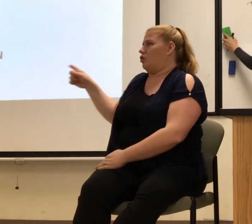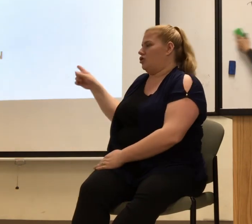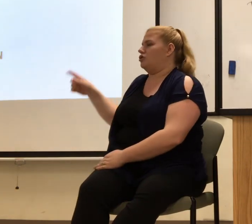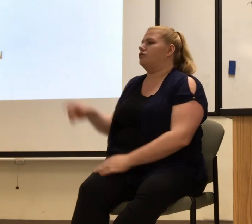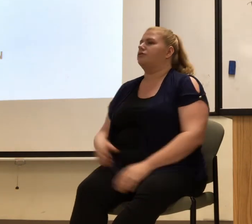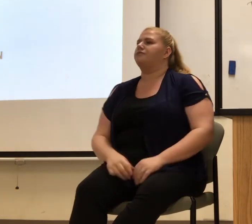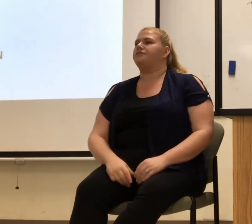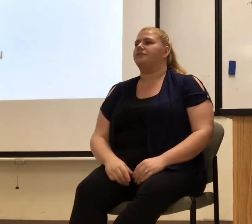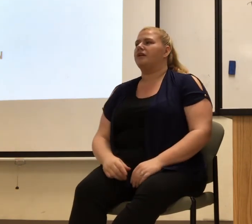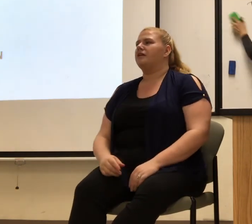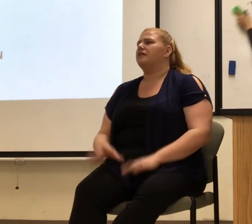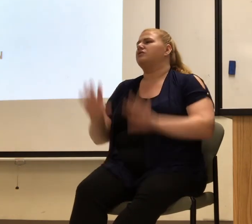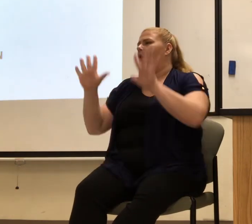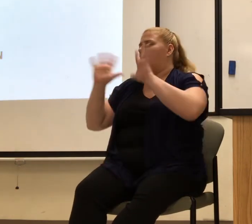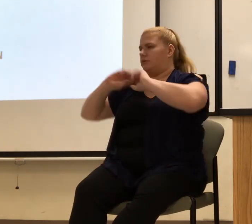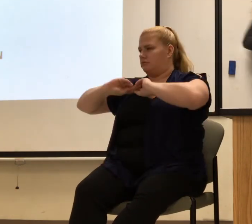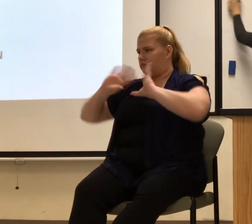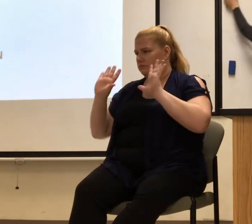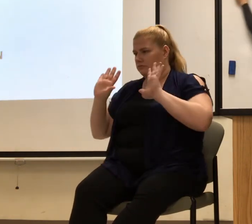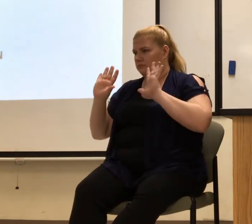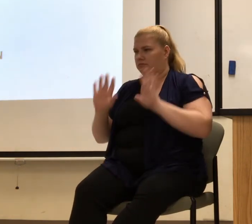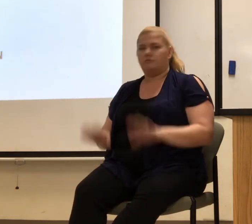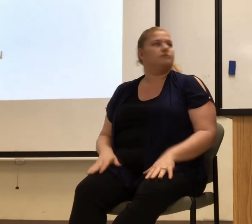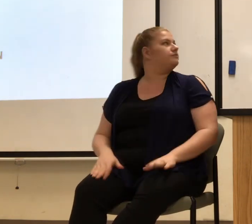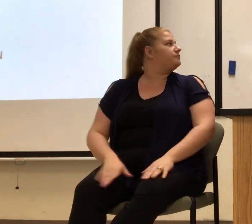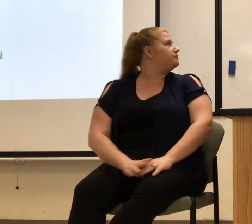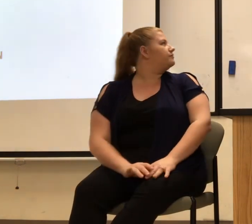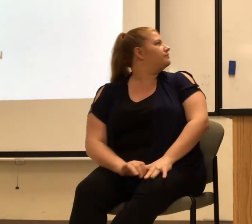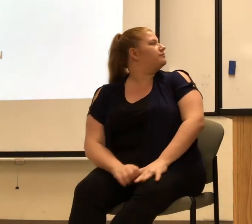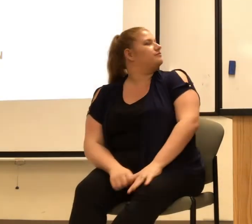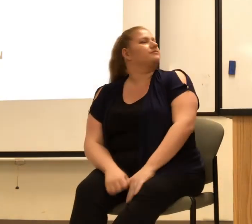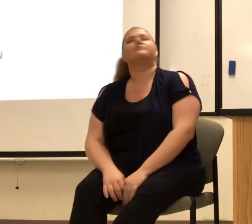So let me be clear here so you know where we're coming and going.